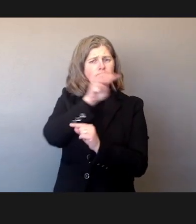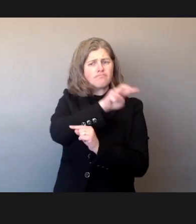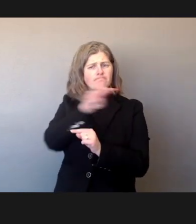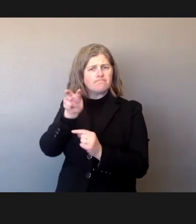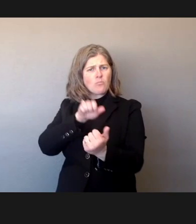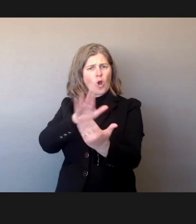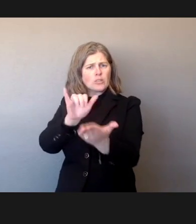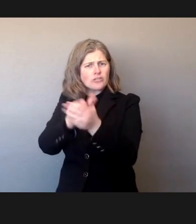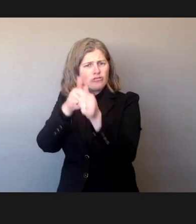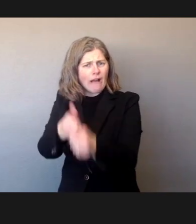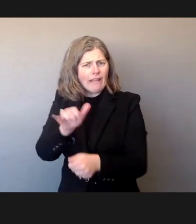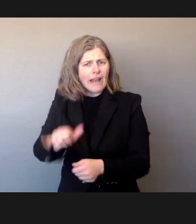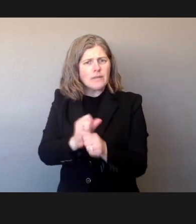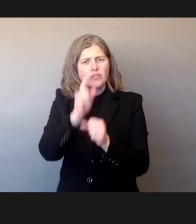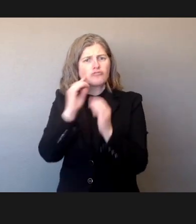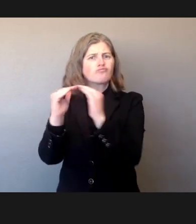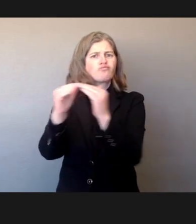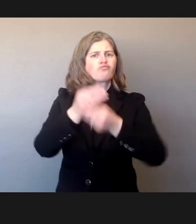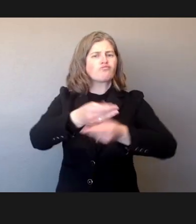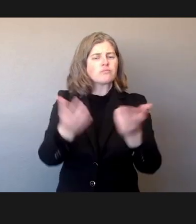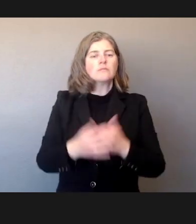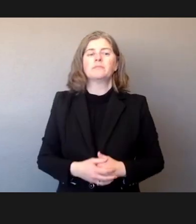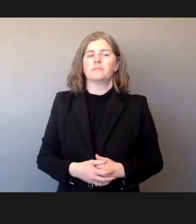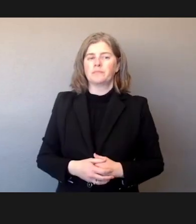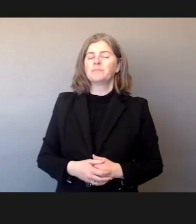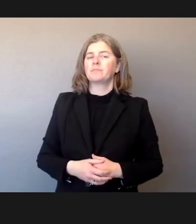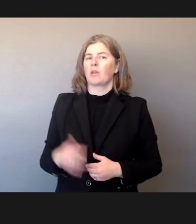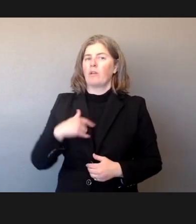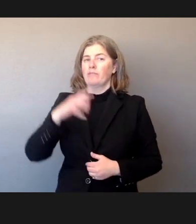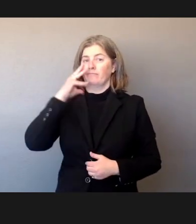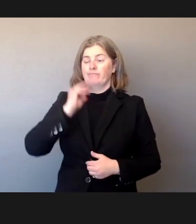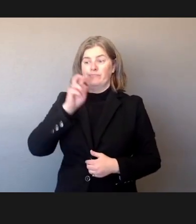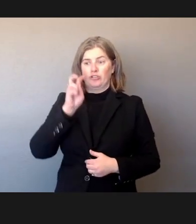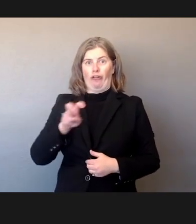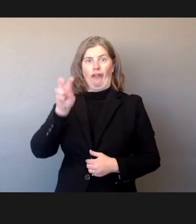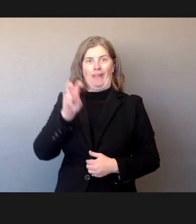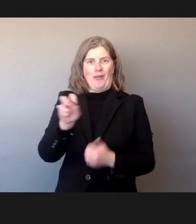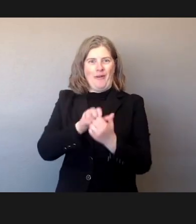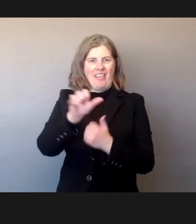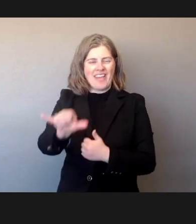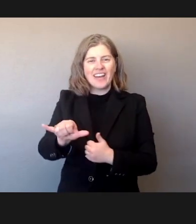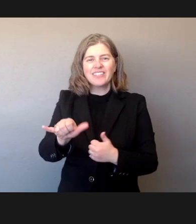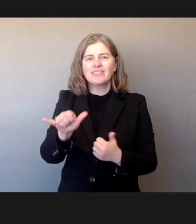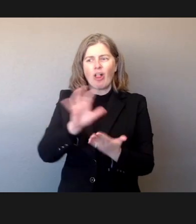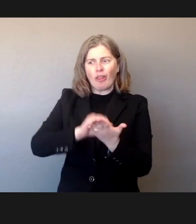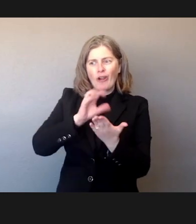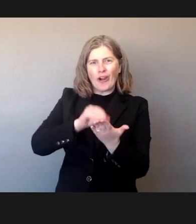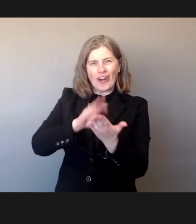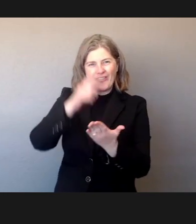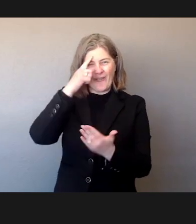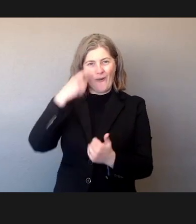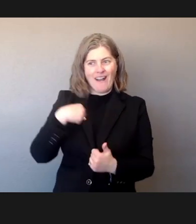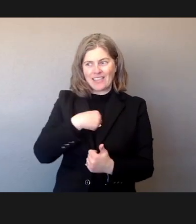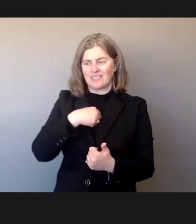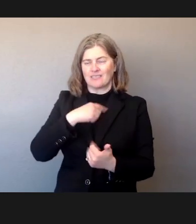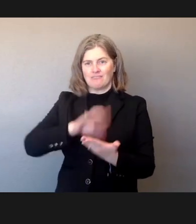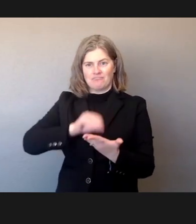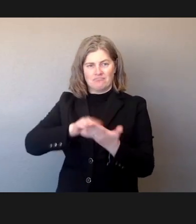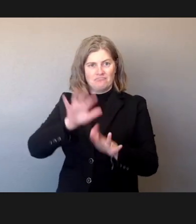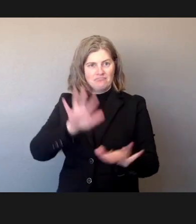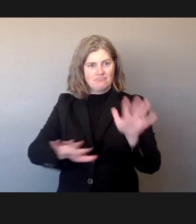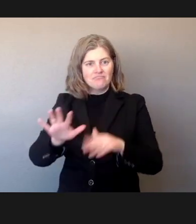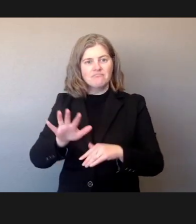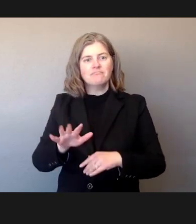and tracking that. Yeah, well, we've had a little journey on that, Julia, and it's been a learning experience for me. I was very,